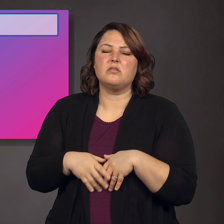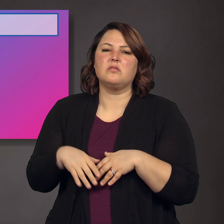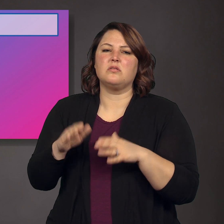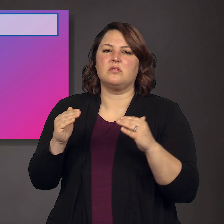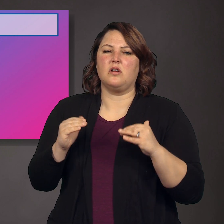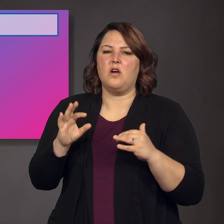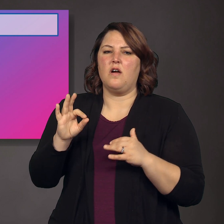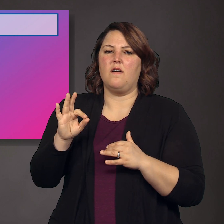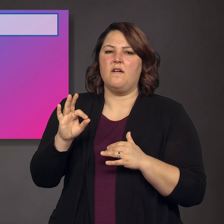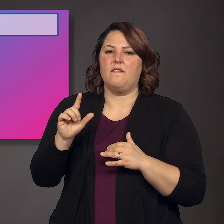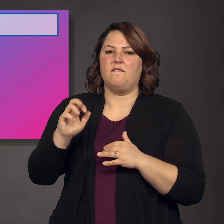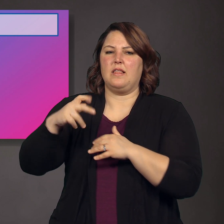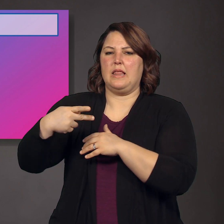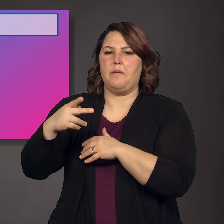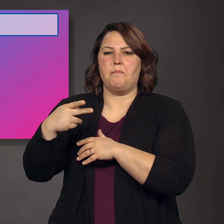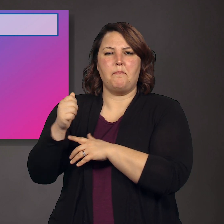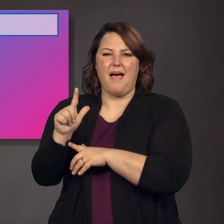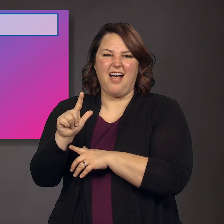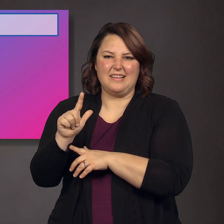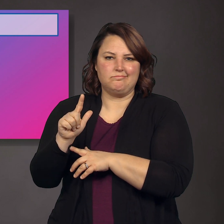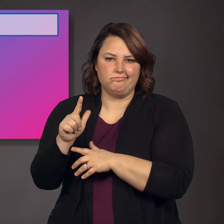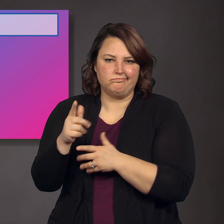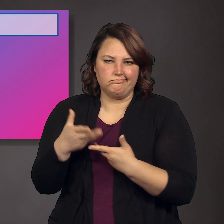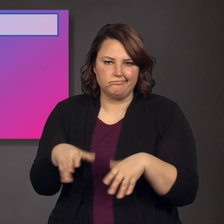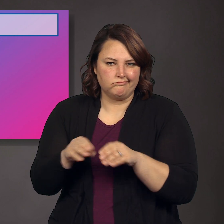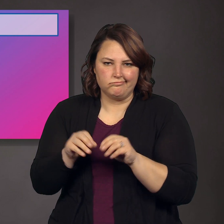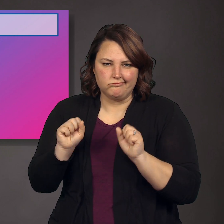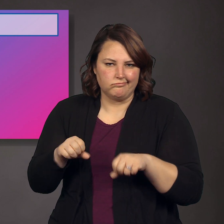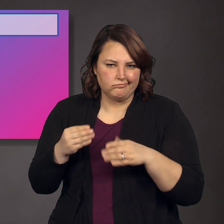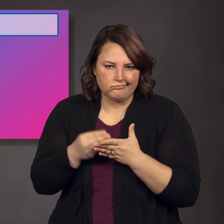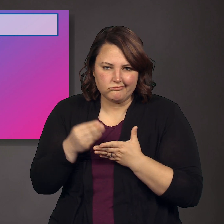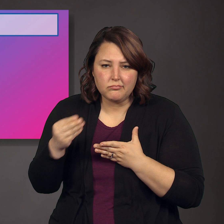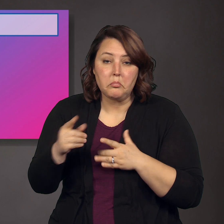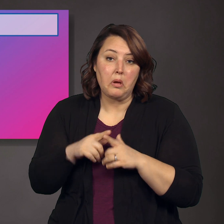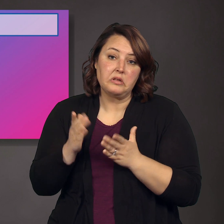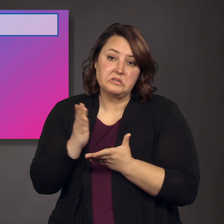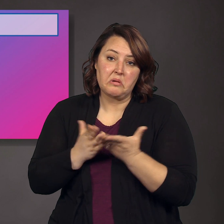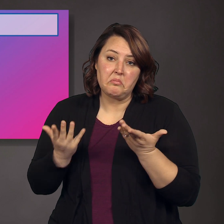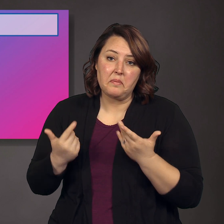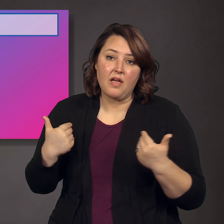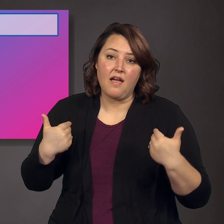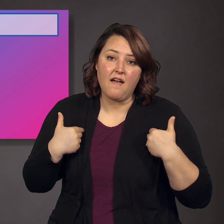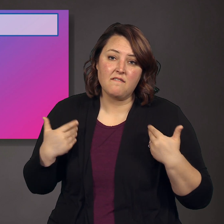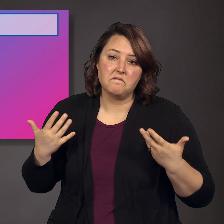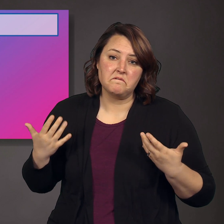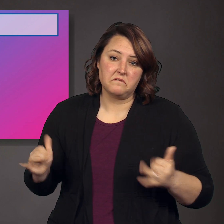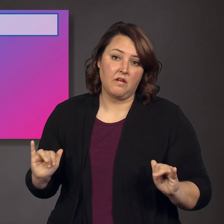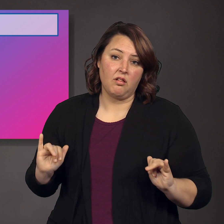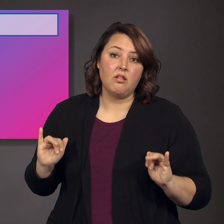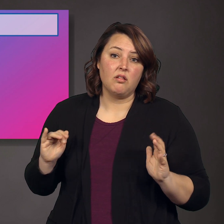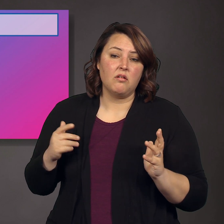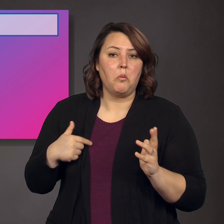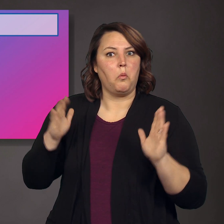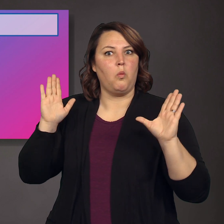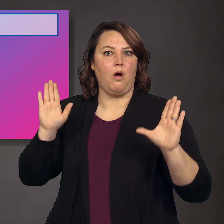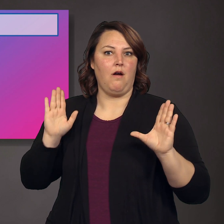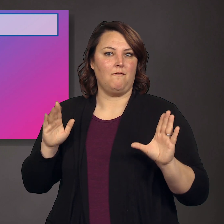is no longer available for sale, but a lot of you probably have them around, and they're a wonderful little device. They are basically just